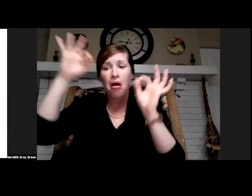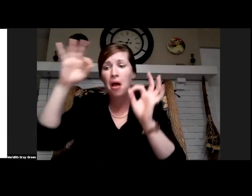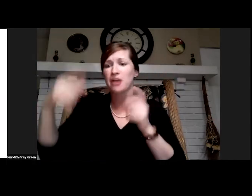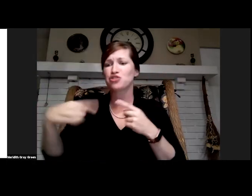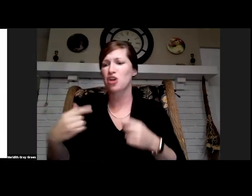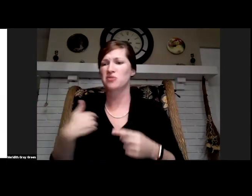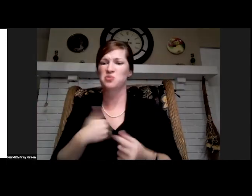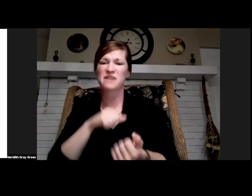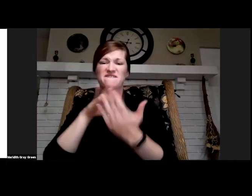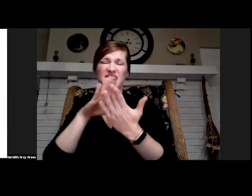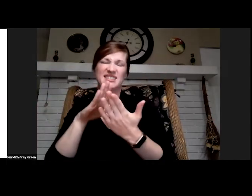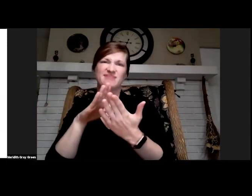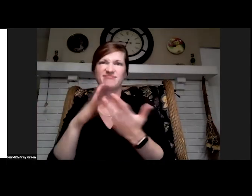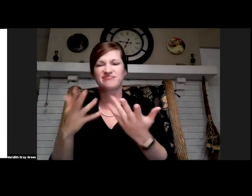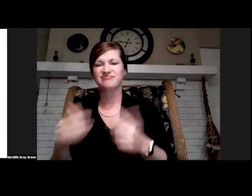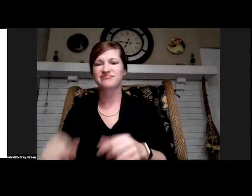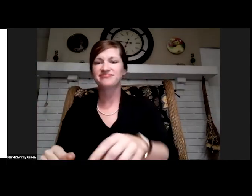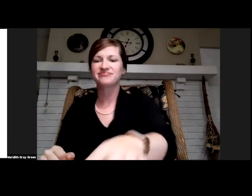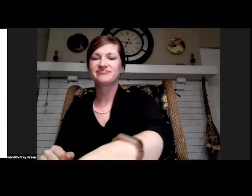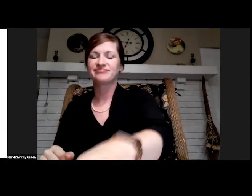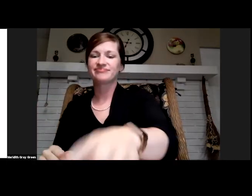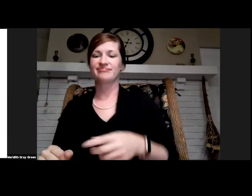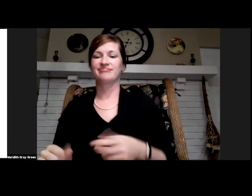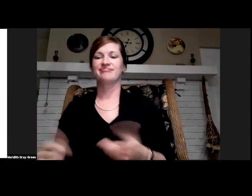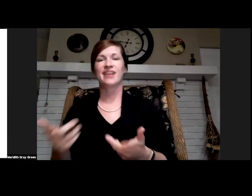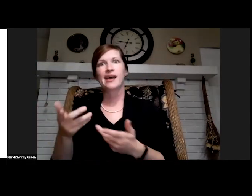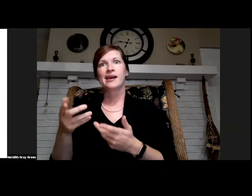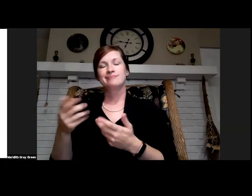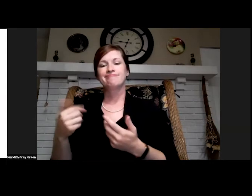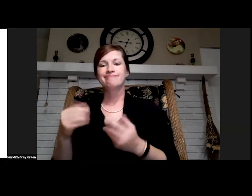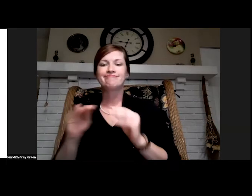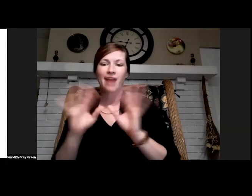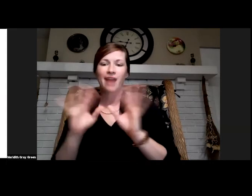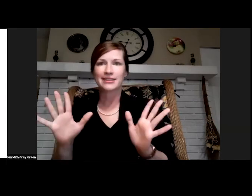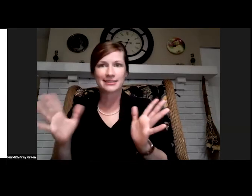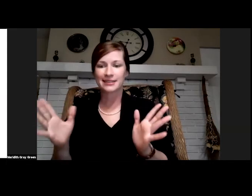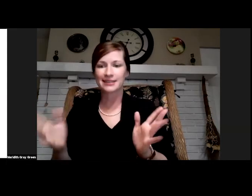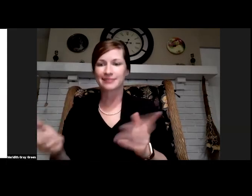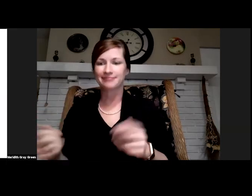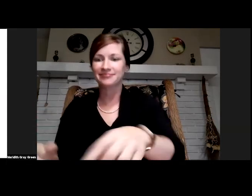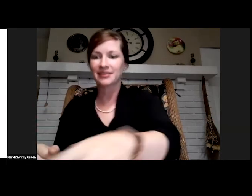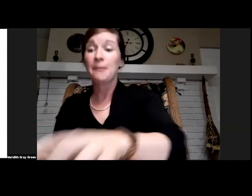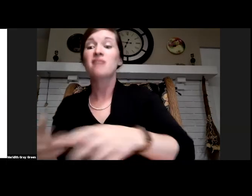called stacking traumas. And I've had these things happen to myself.